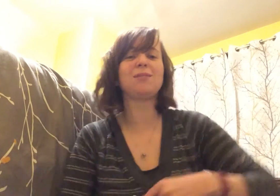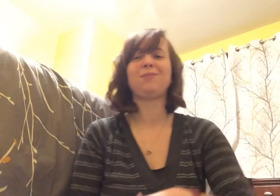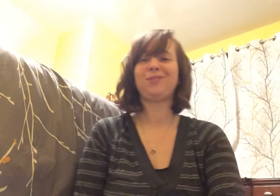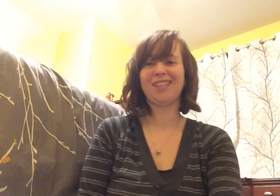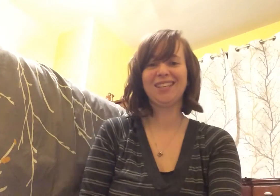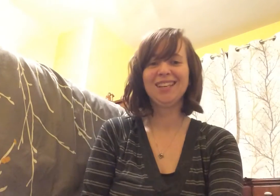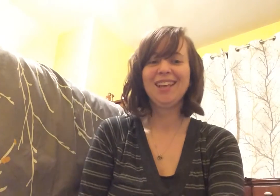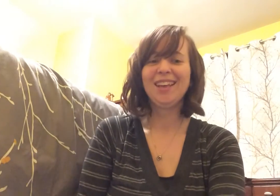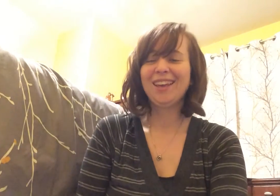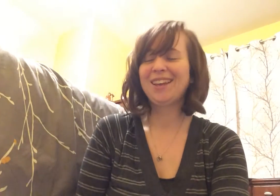Okay.